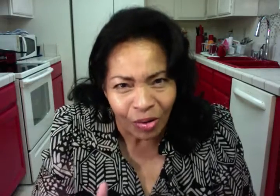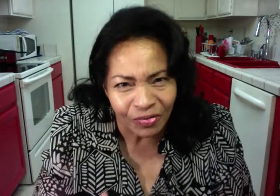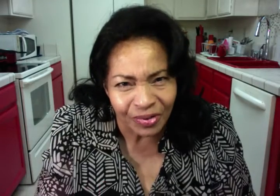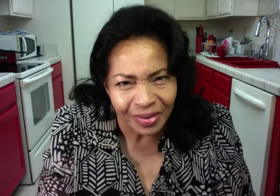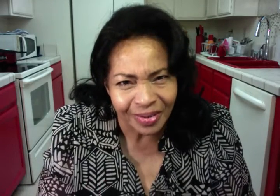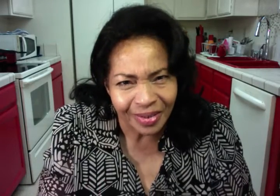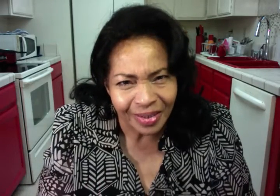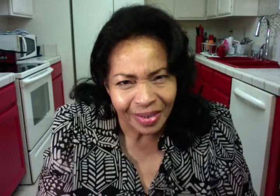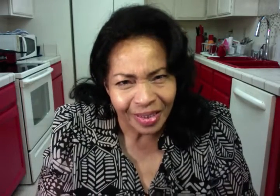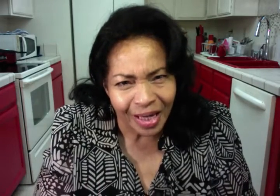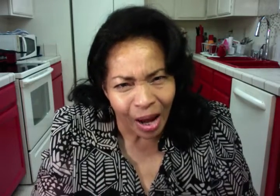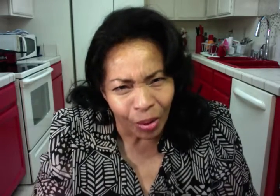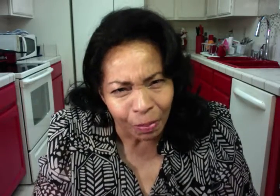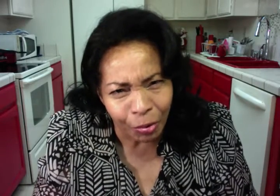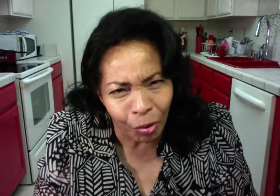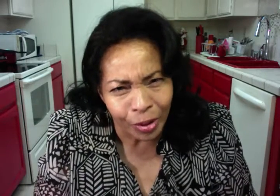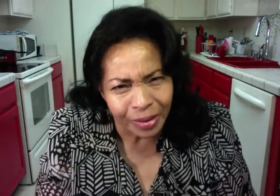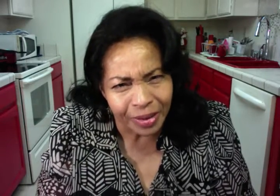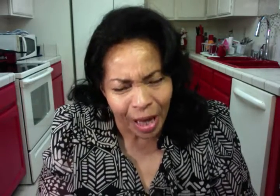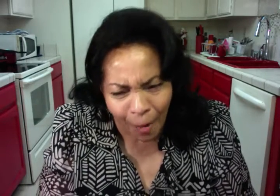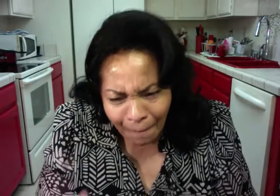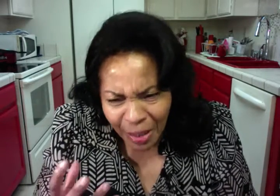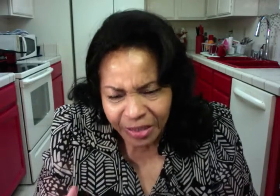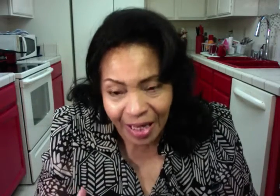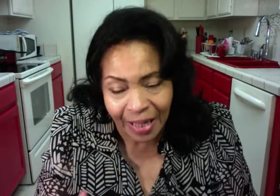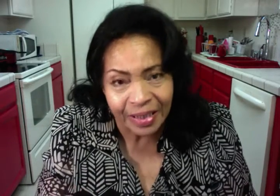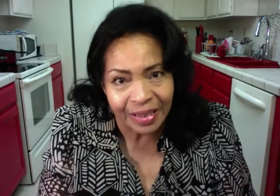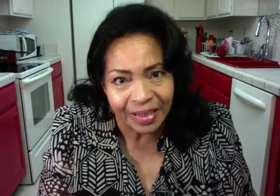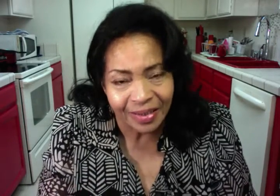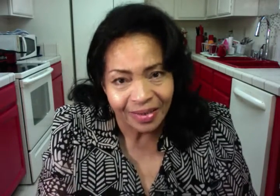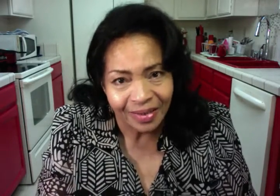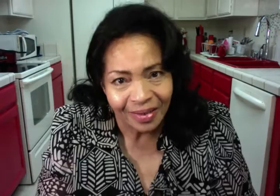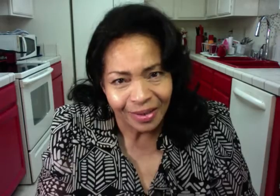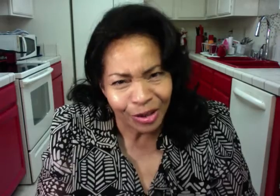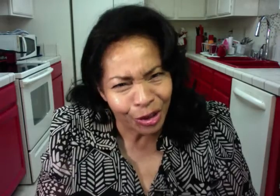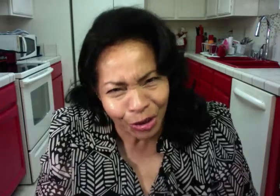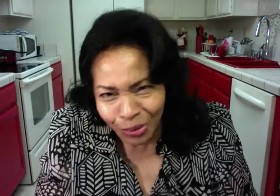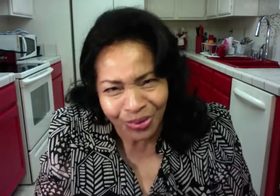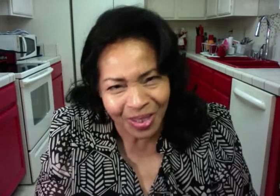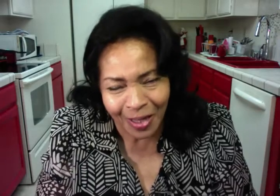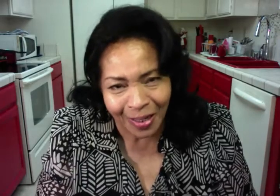And how important And how much I needed To use that name